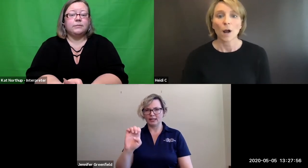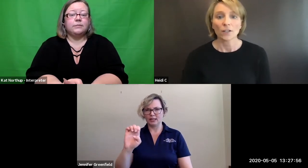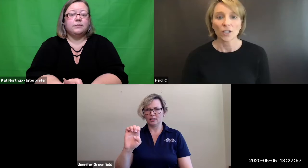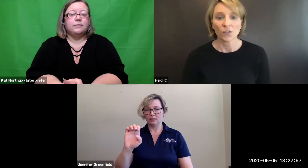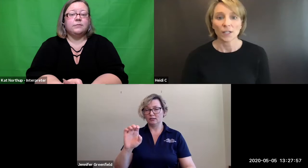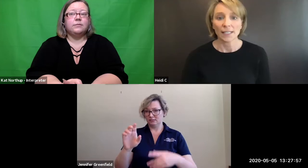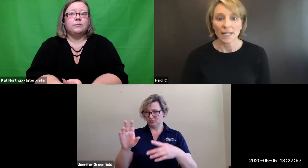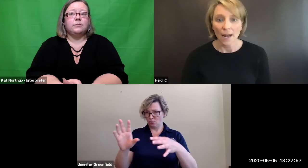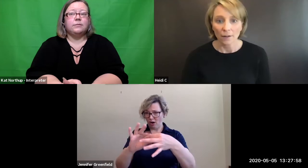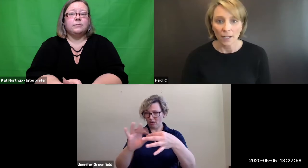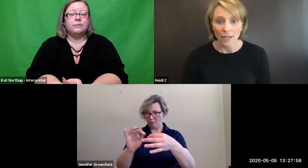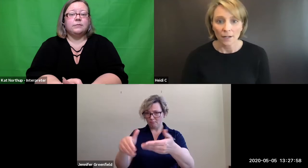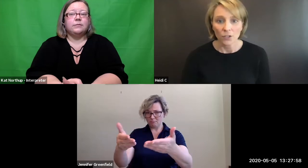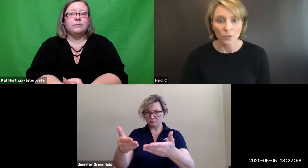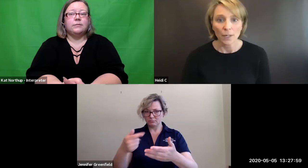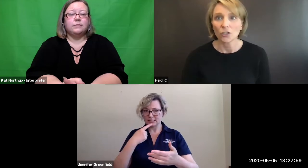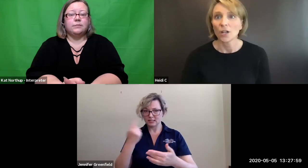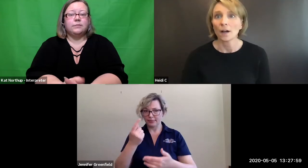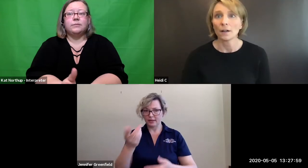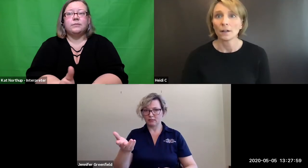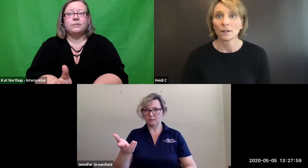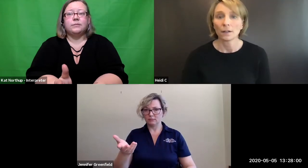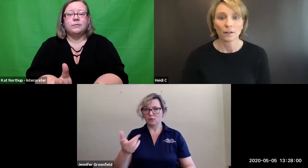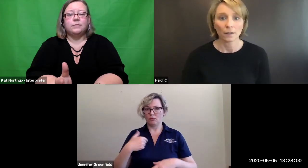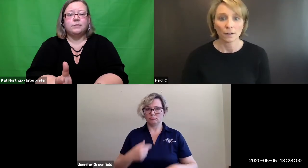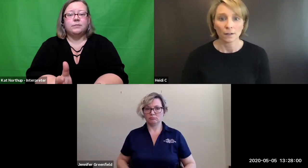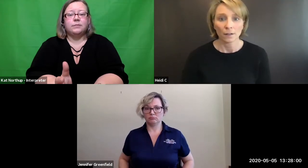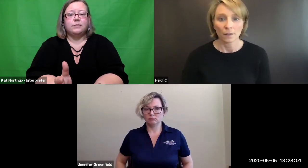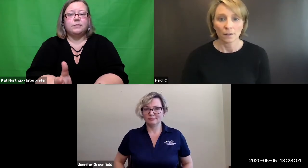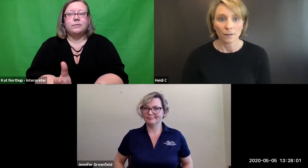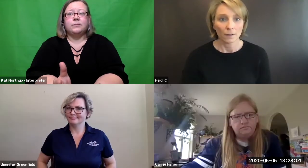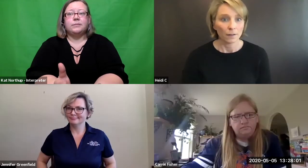So Rochester, I see Carrie here. Do you want to share?